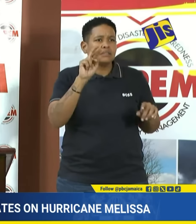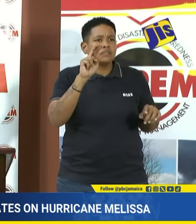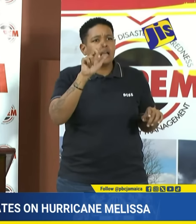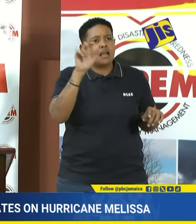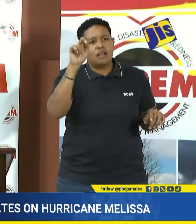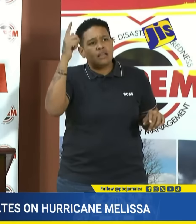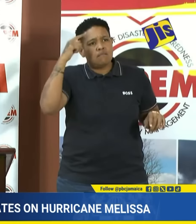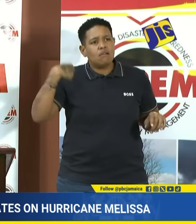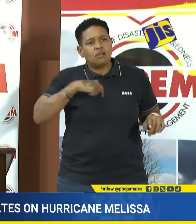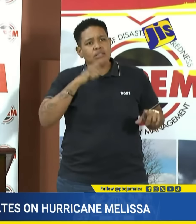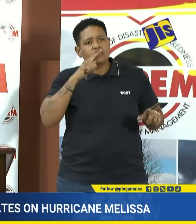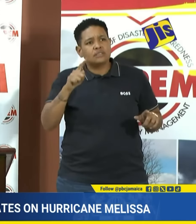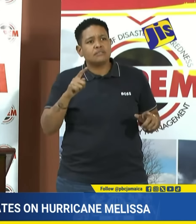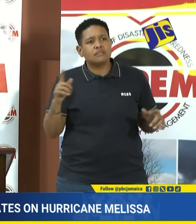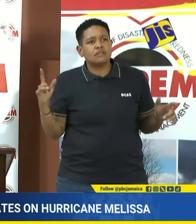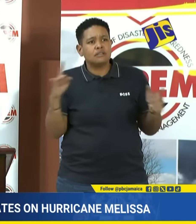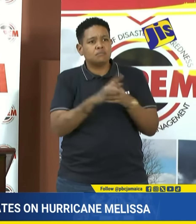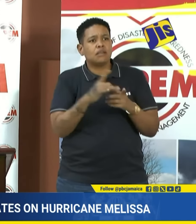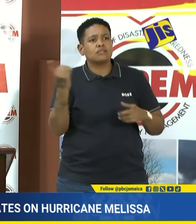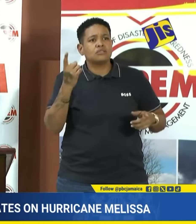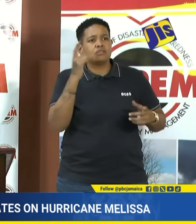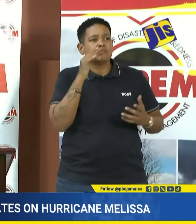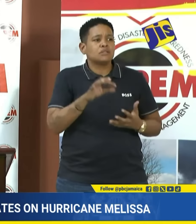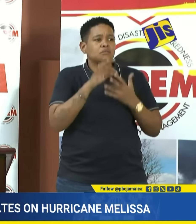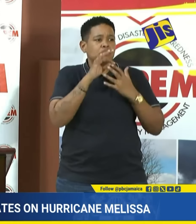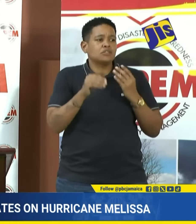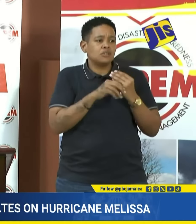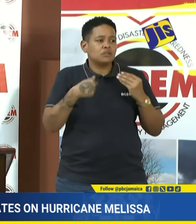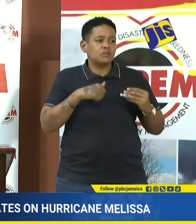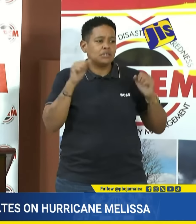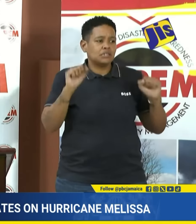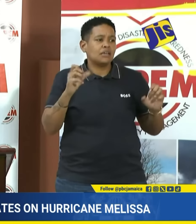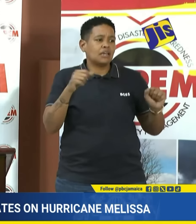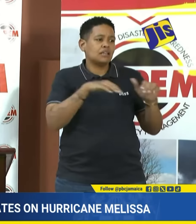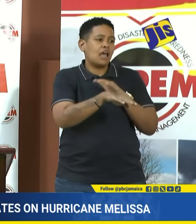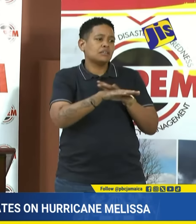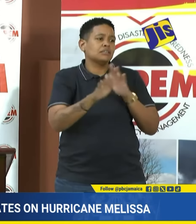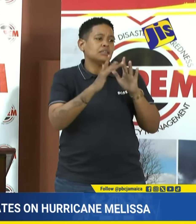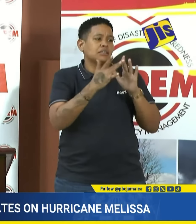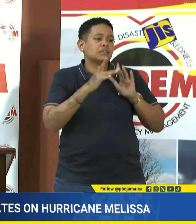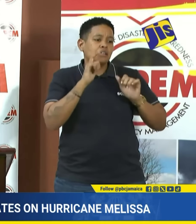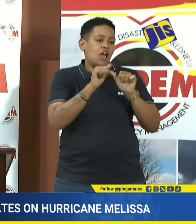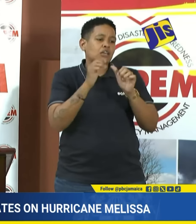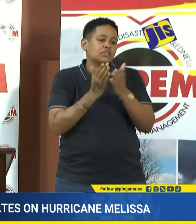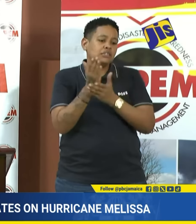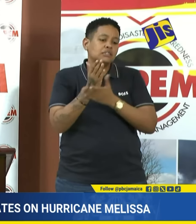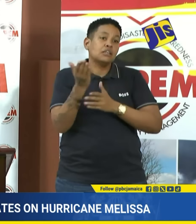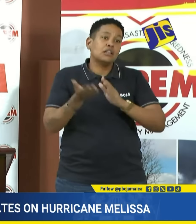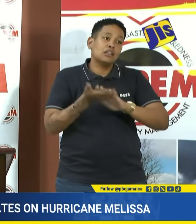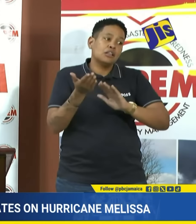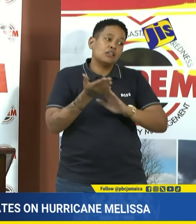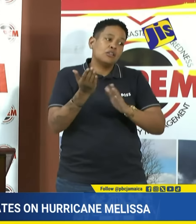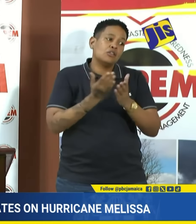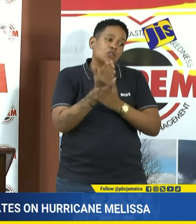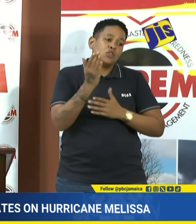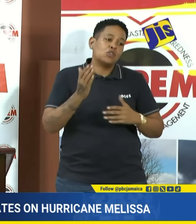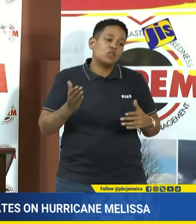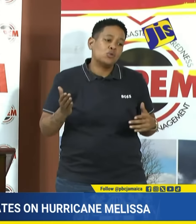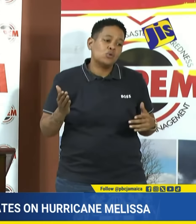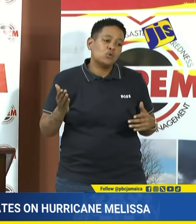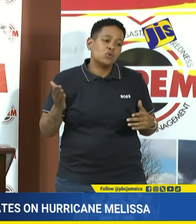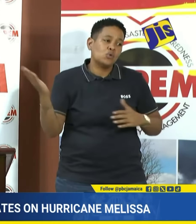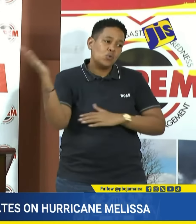people for us to, let us say, patch into something special so that we can get access to internet consistently throughout the